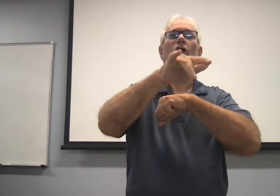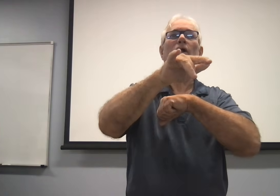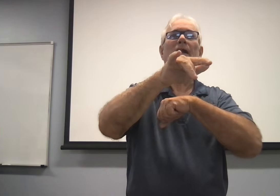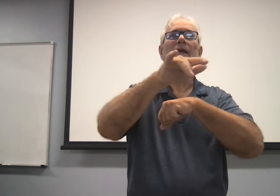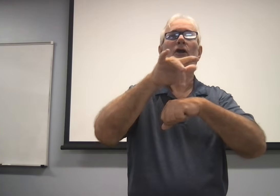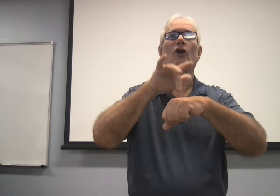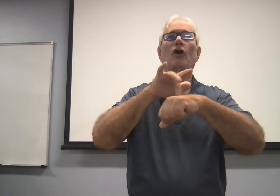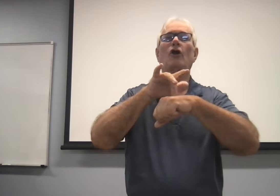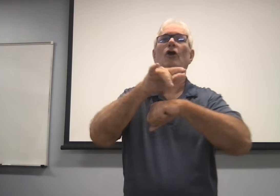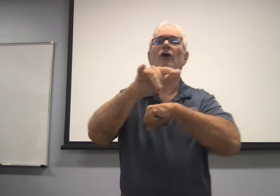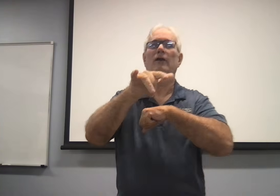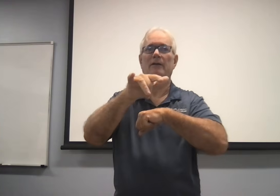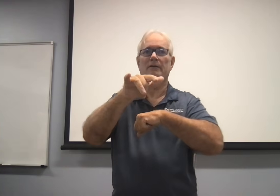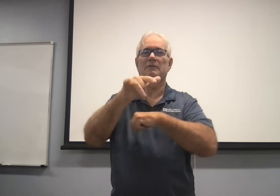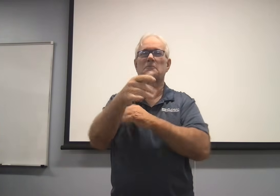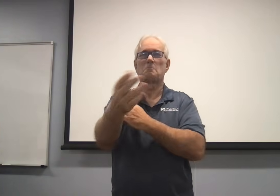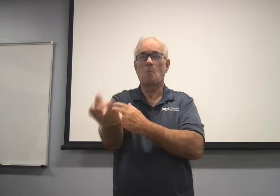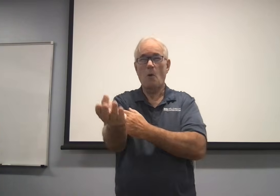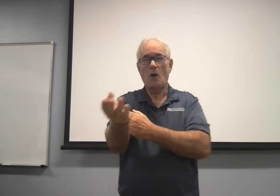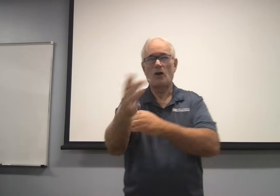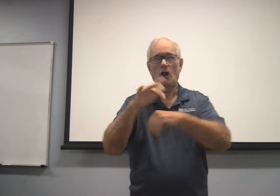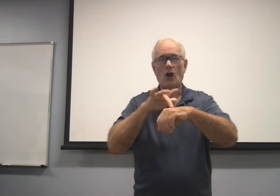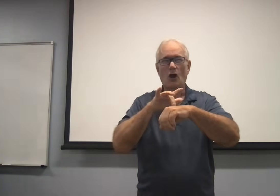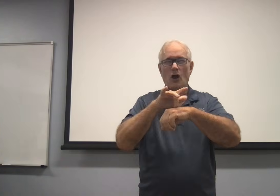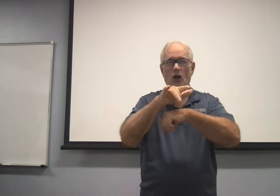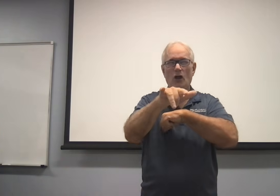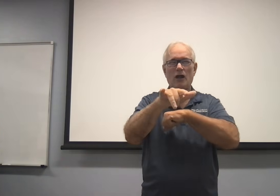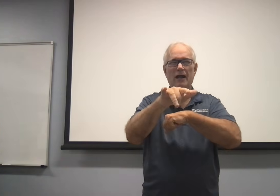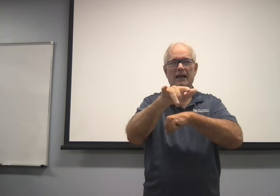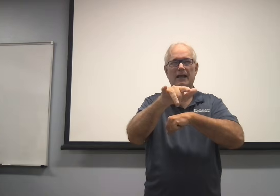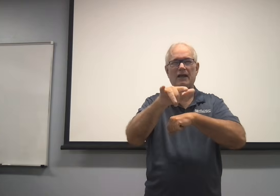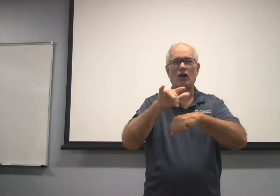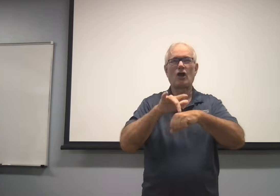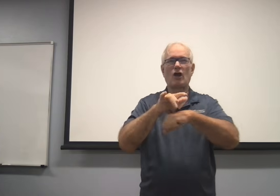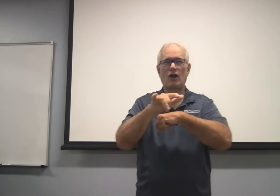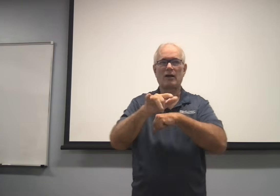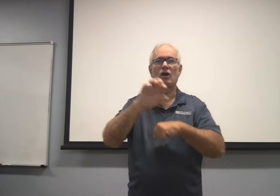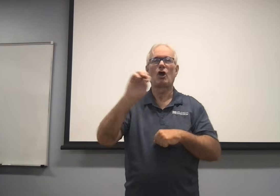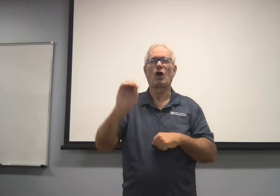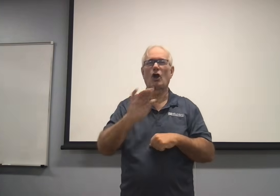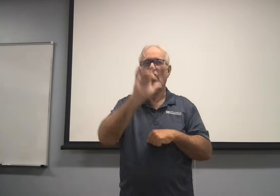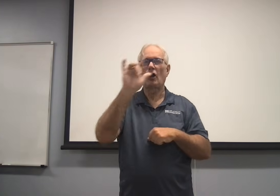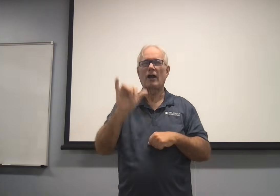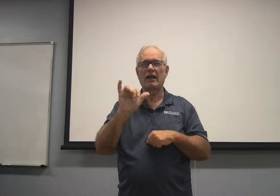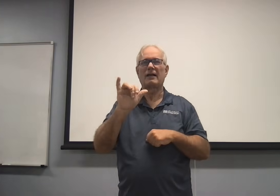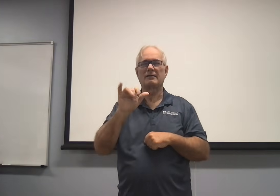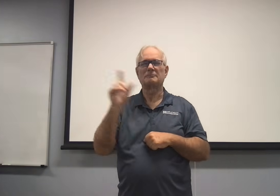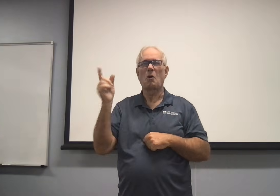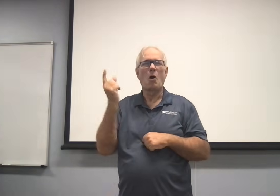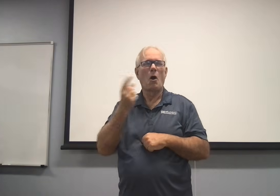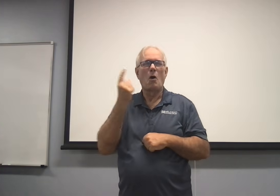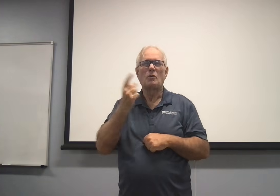Yes, this is a sign for early. Oh, it's early in the morning. Or you could fingerspell.